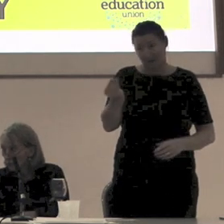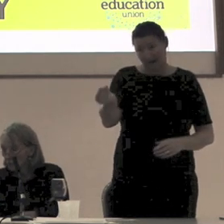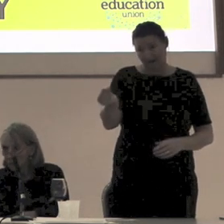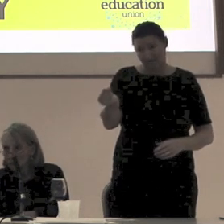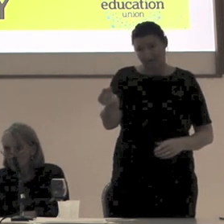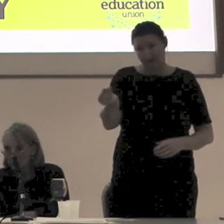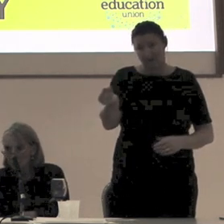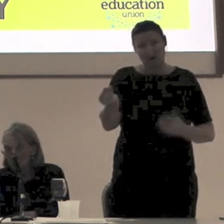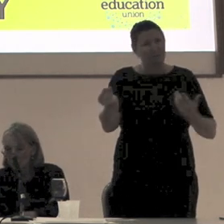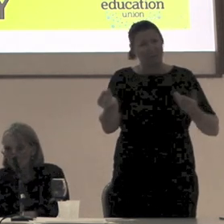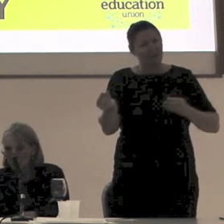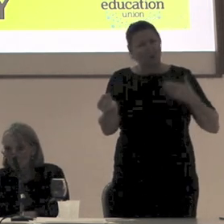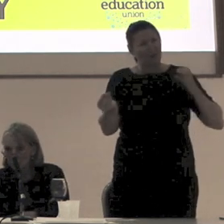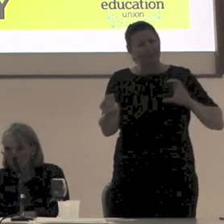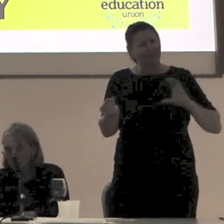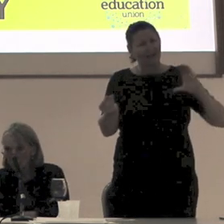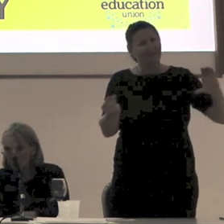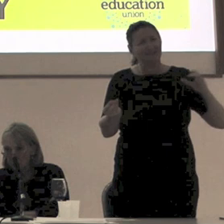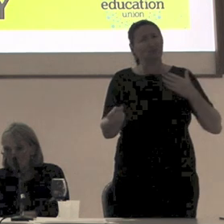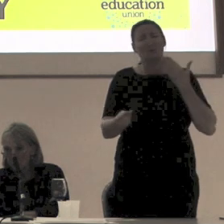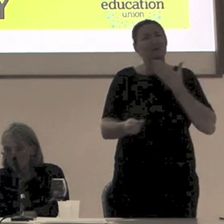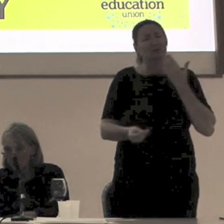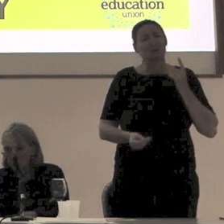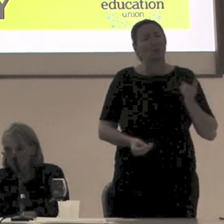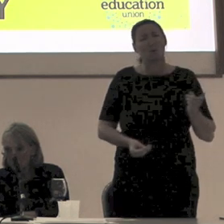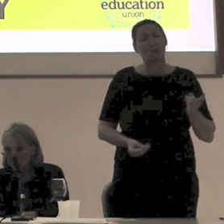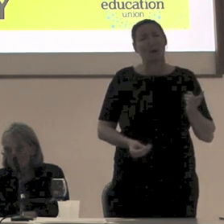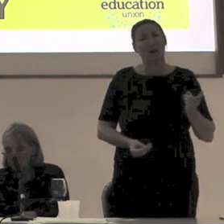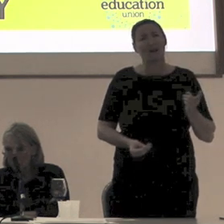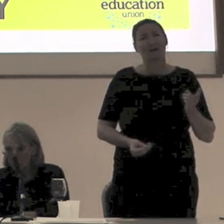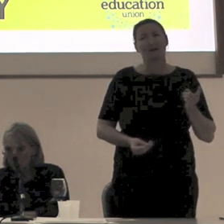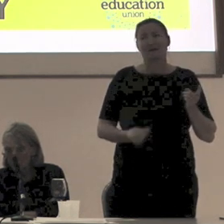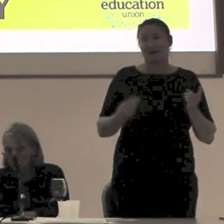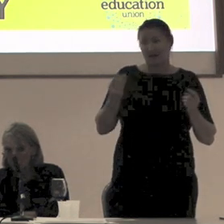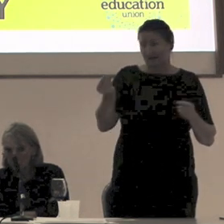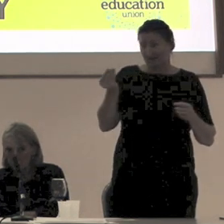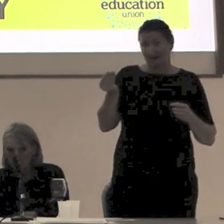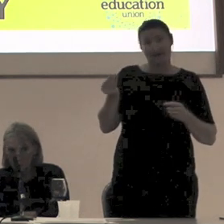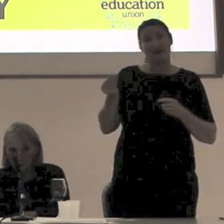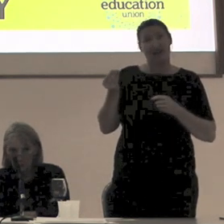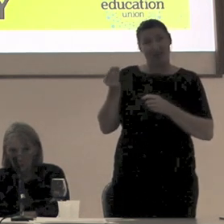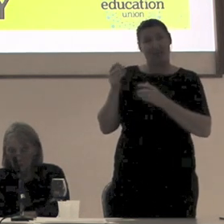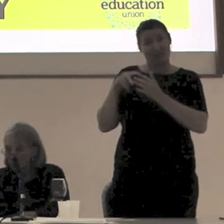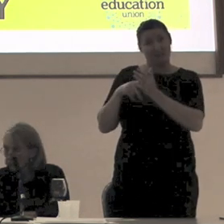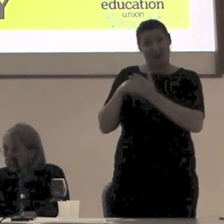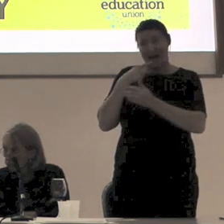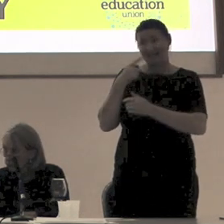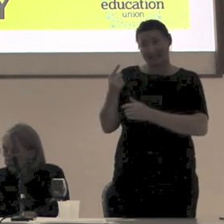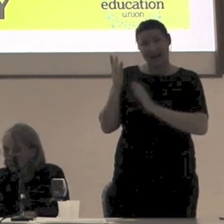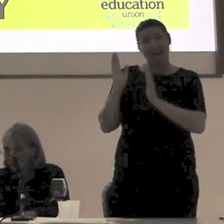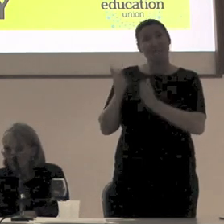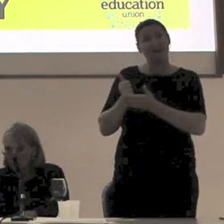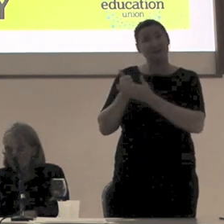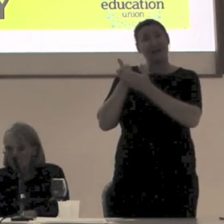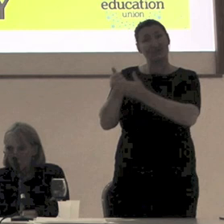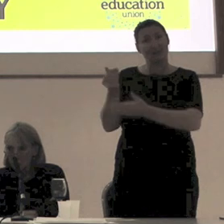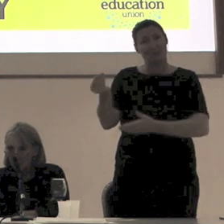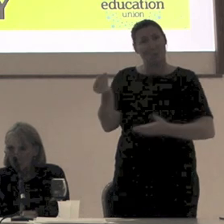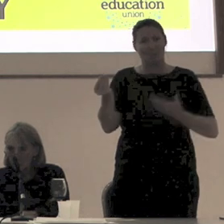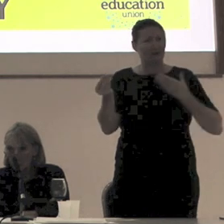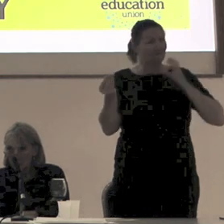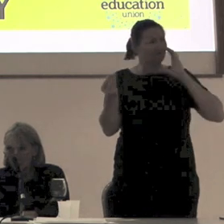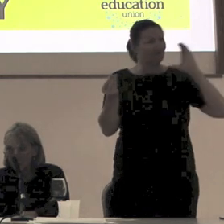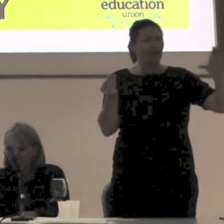the additional funding, staff and systems needed to provide that support is quite simply unworkable and likely